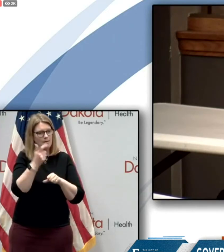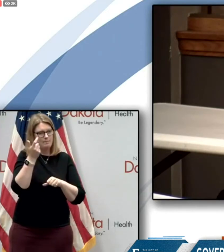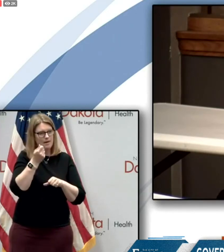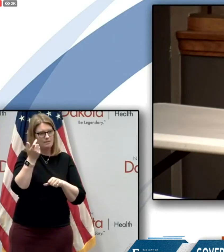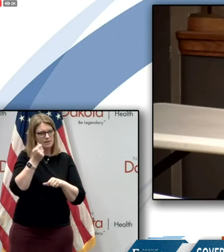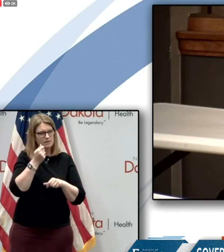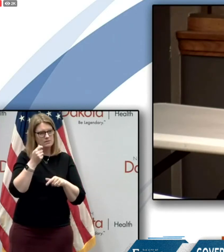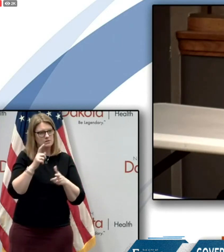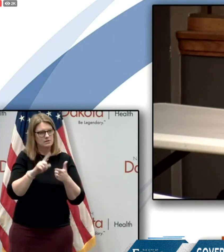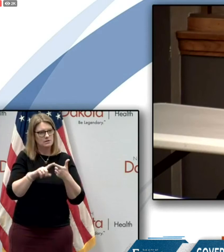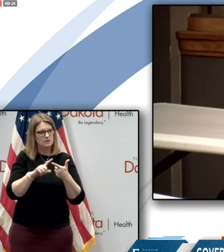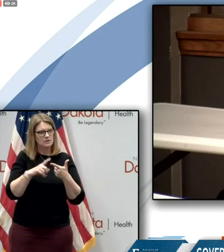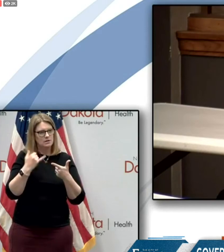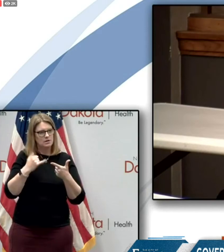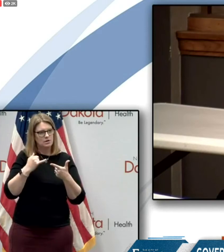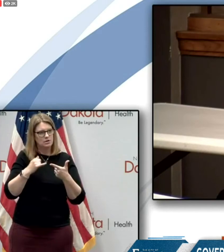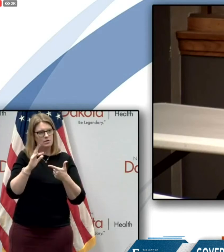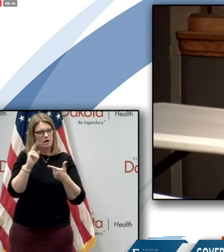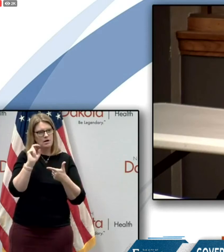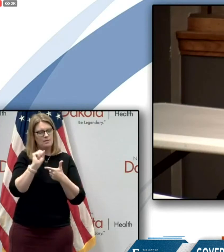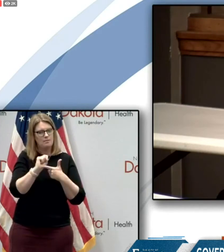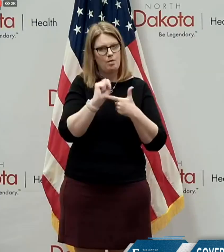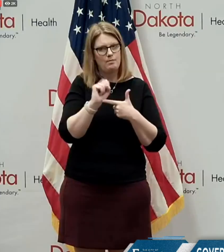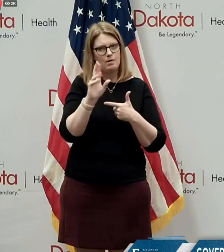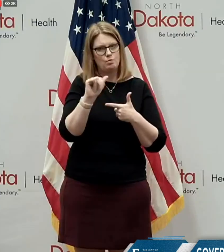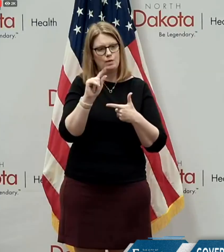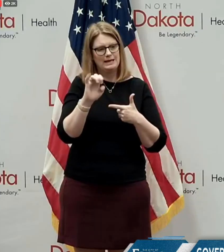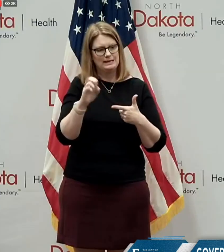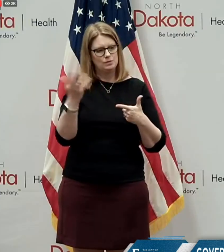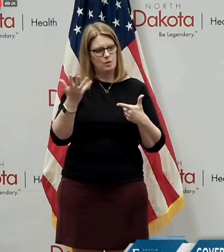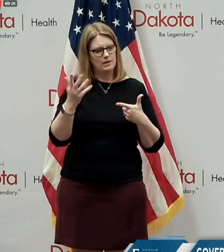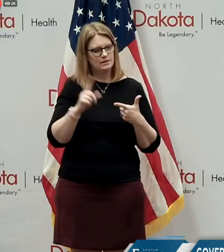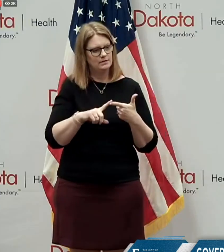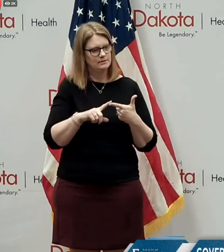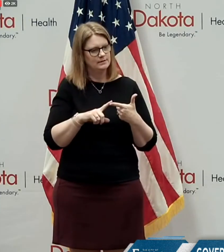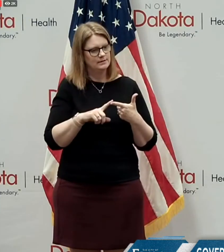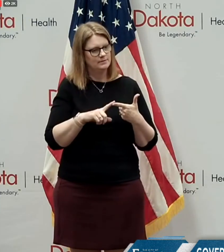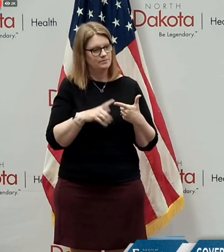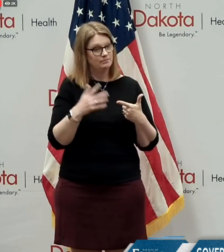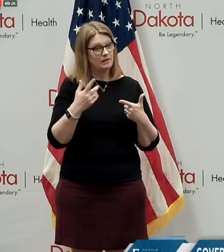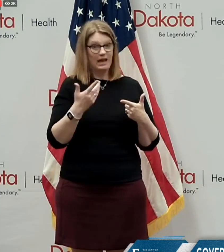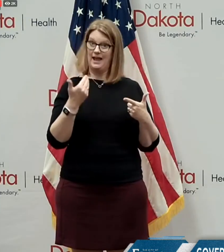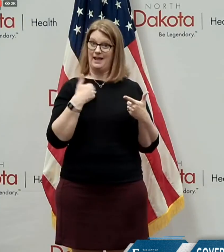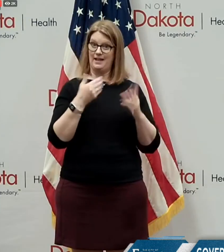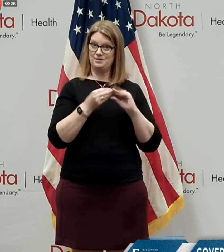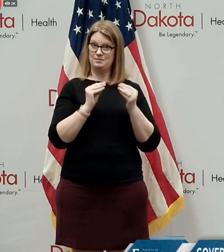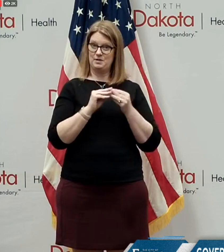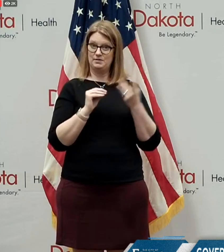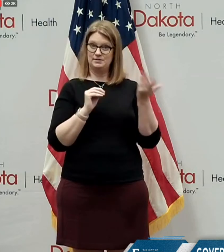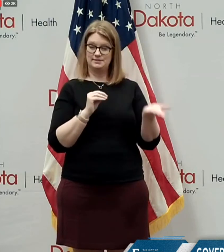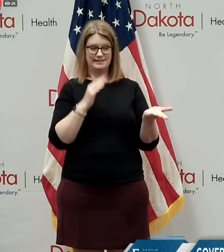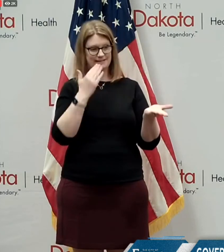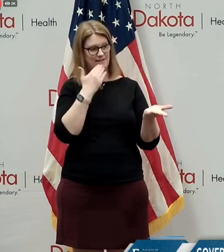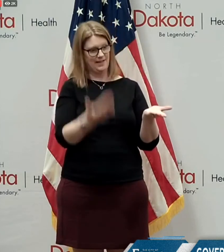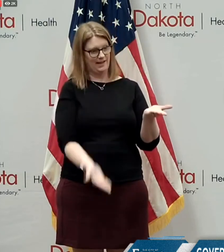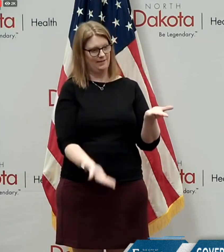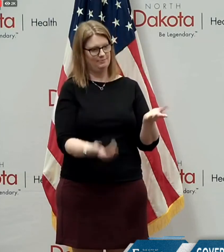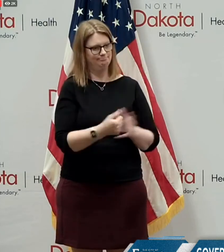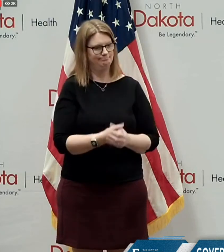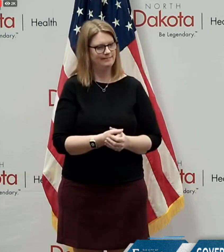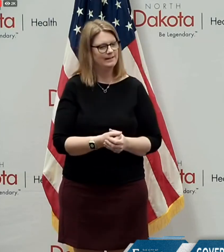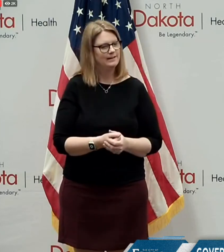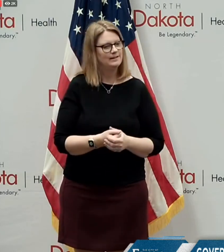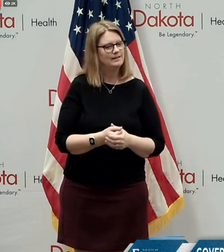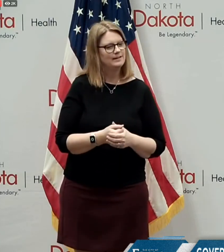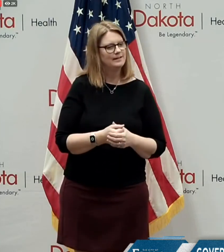also what our current unemployment rate is. Dave, I happen to have some numbers with me, so thank you.